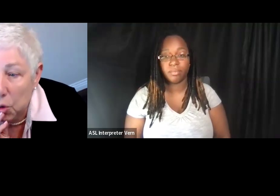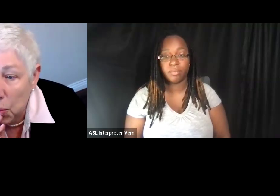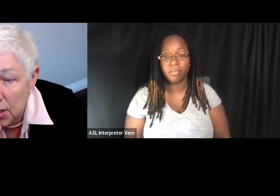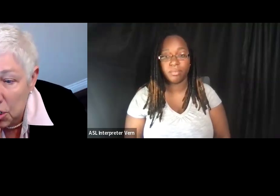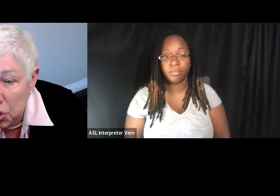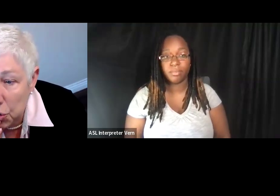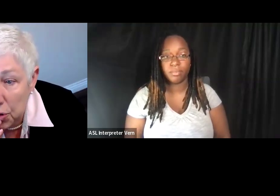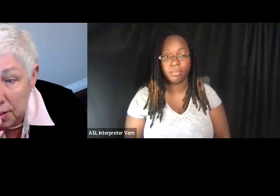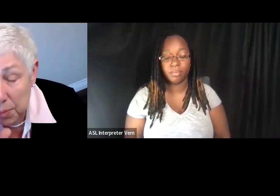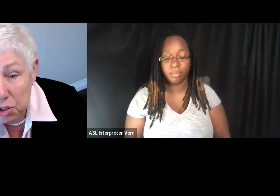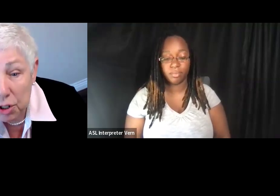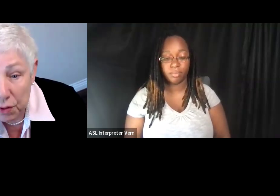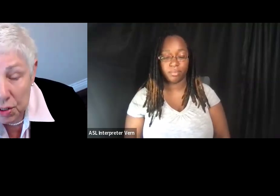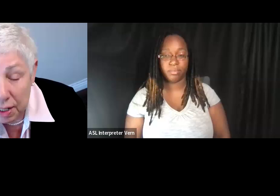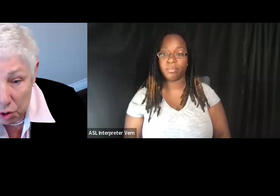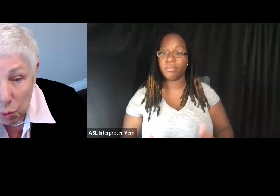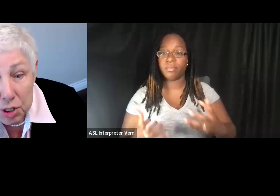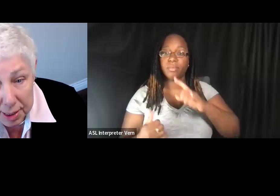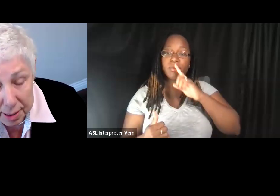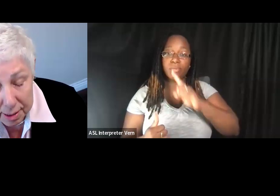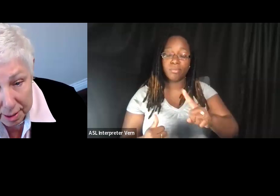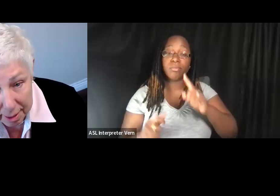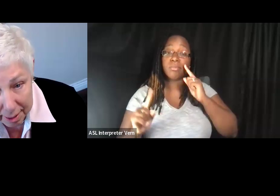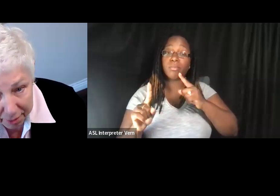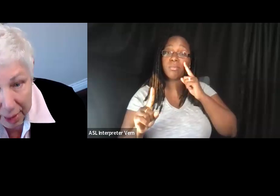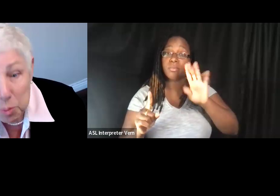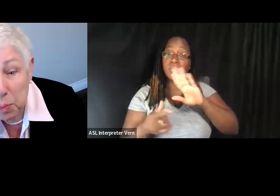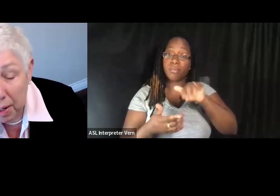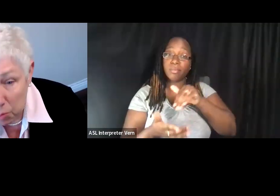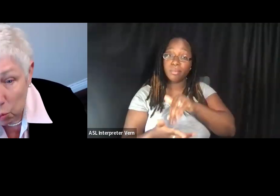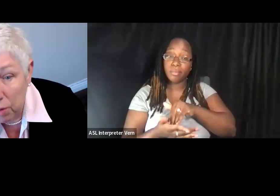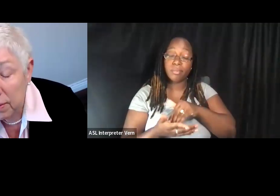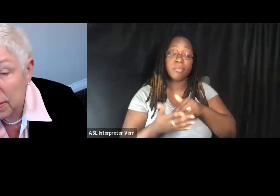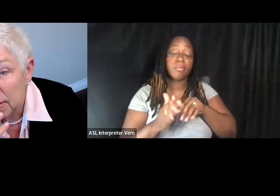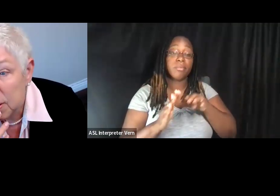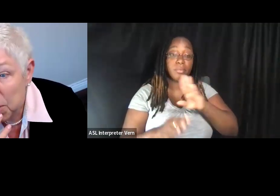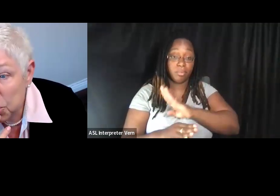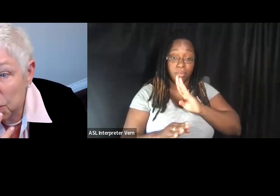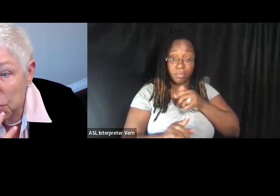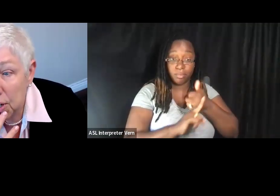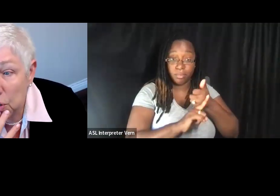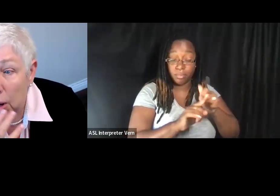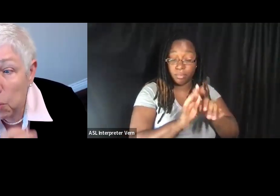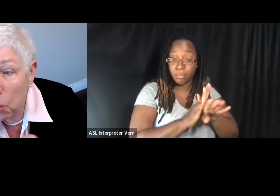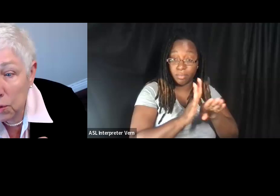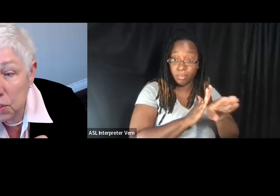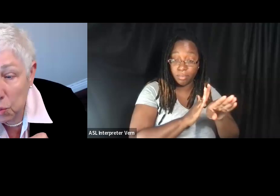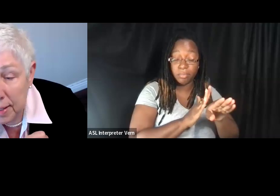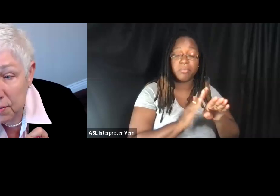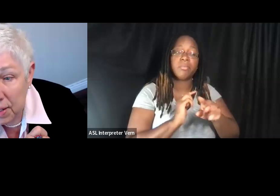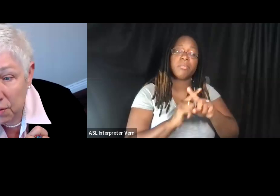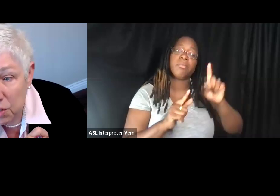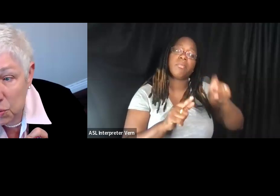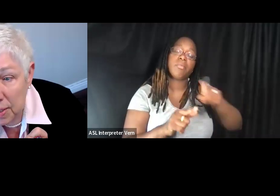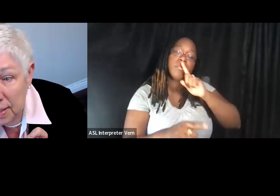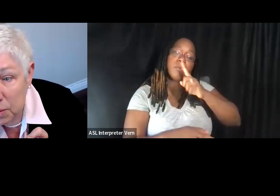So you want to ensure that the mission of your center, which is developed by the board, the mission of your center upholds the rights